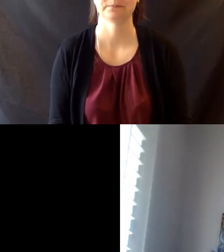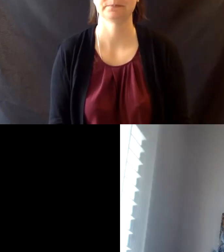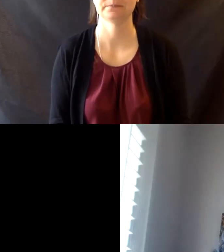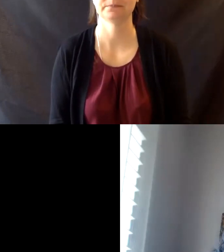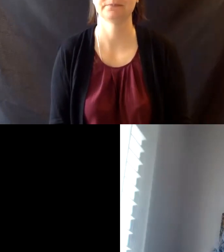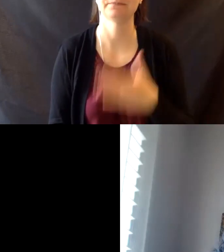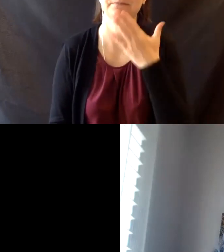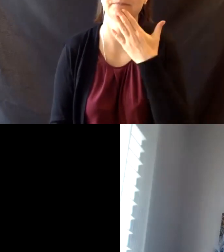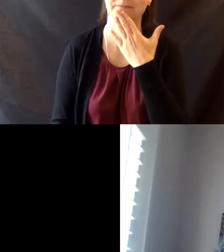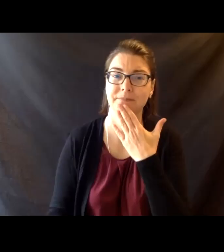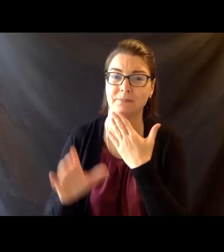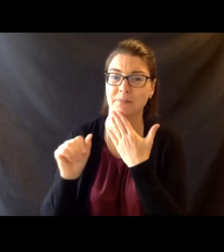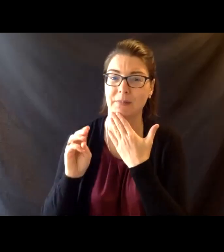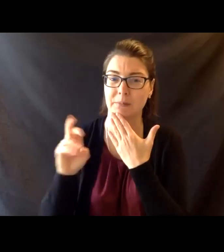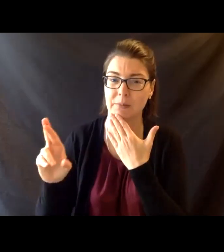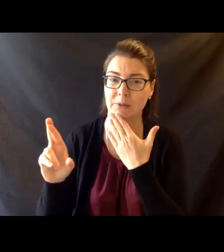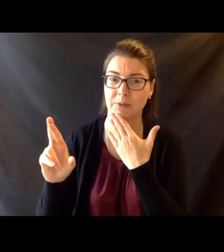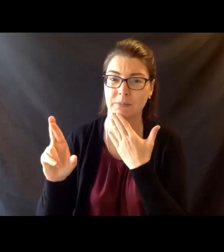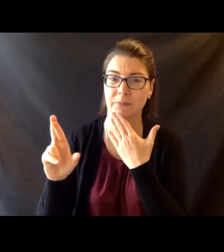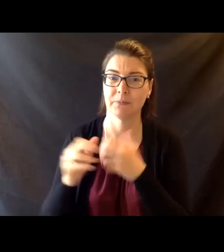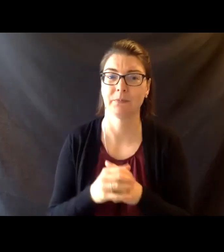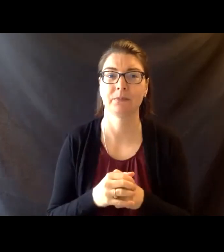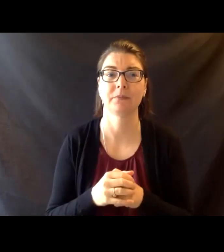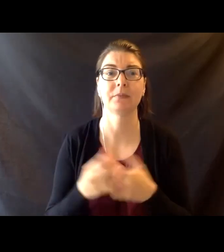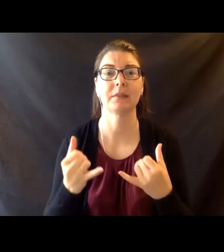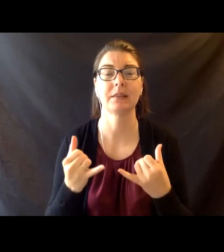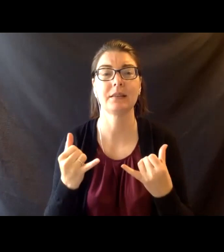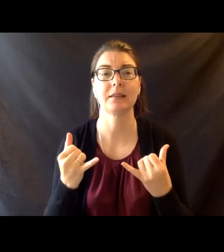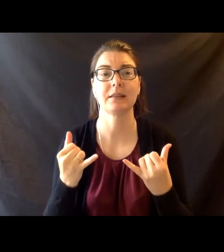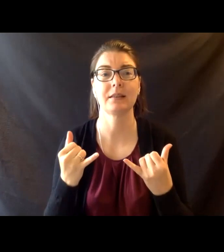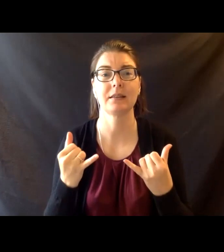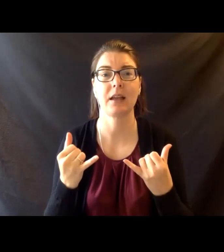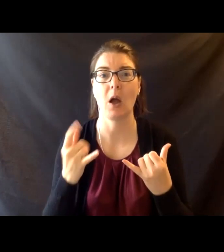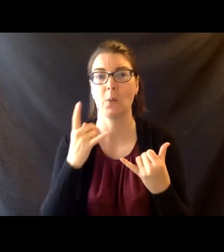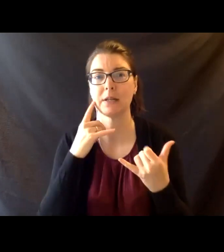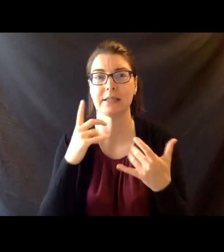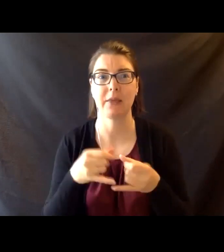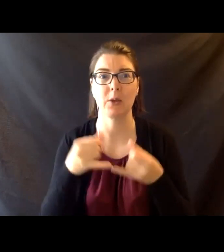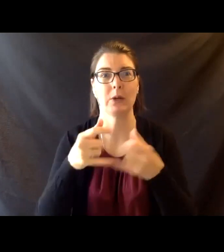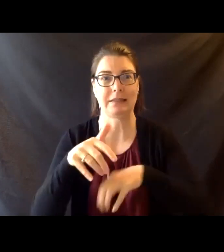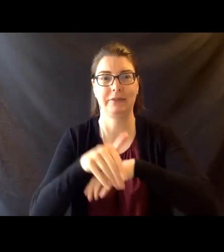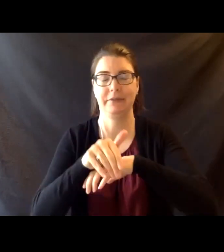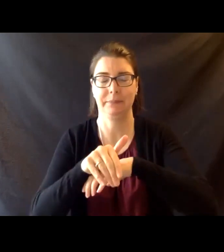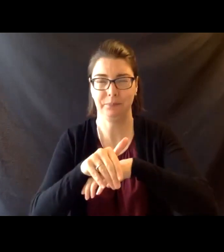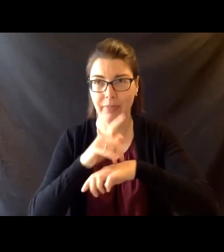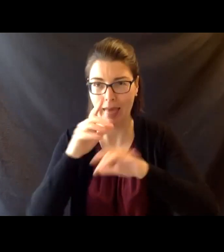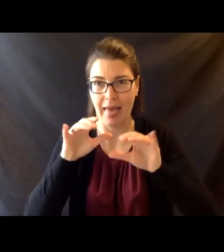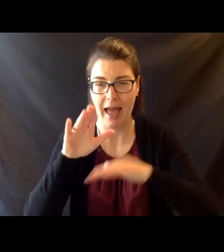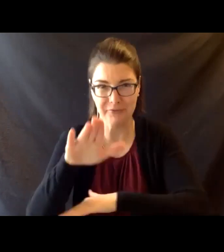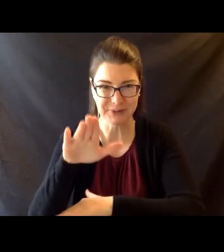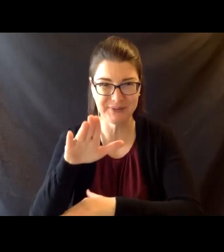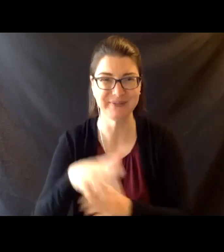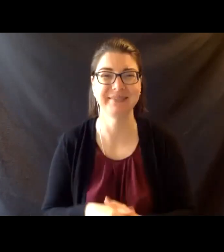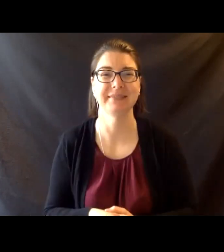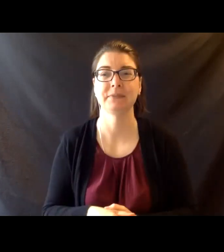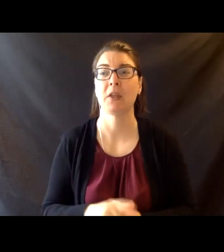Thanks, Amir. So let's get on to the big awards of the afternoon. The first set of awards that we'll